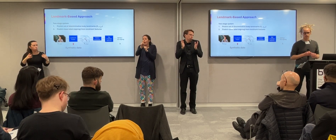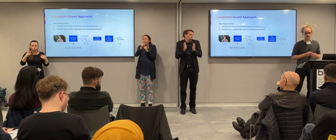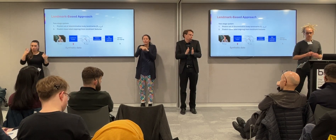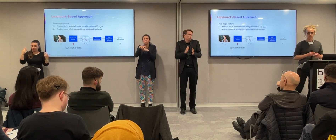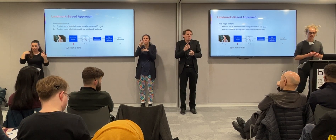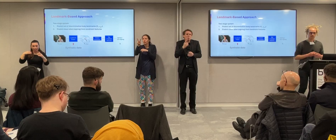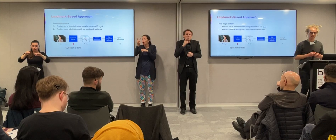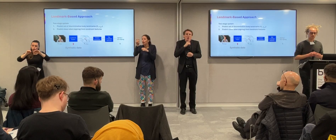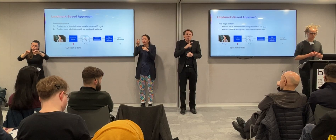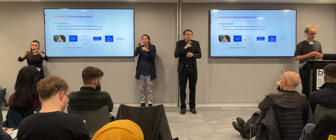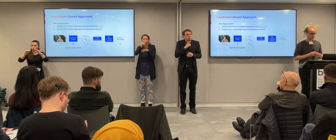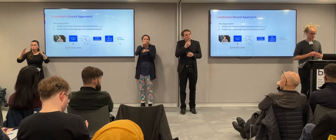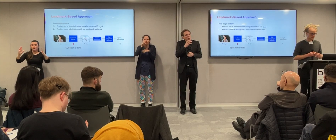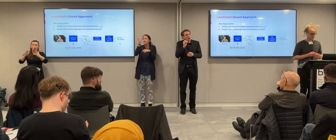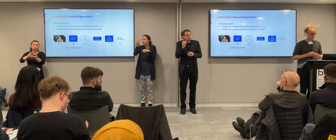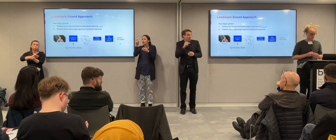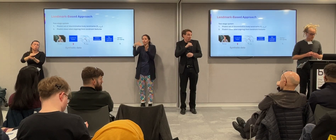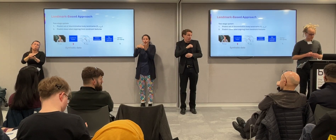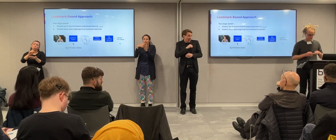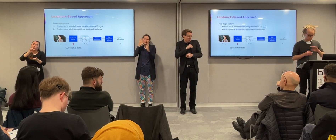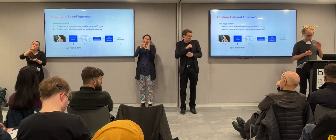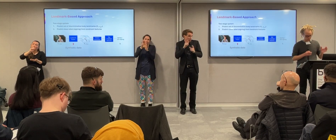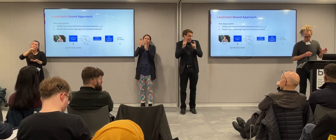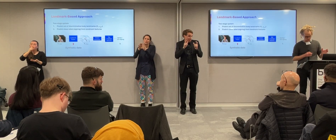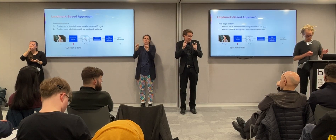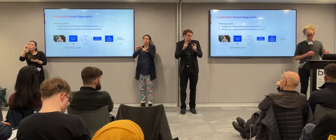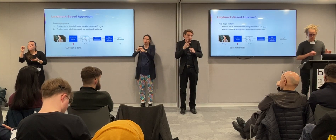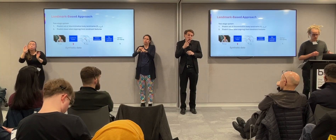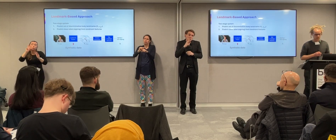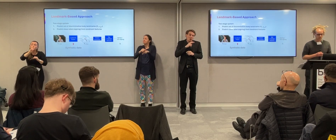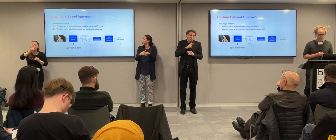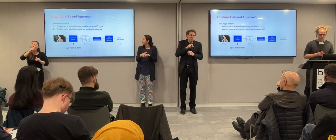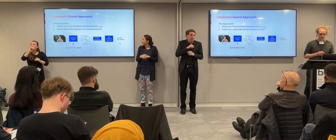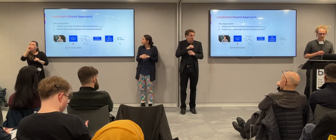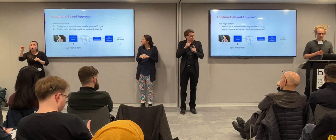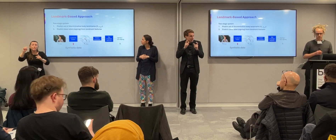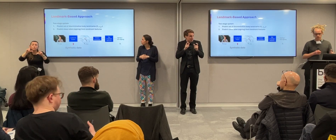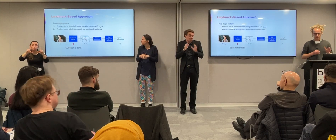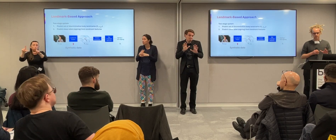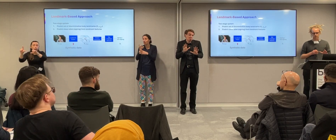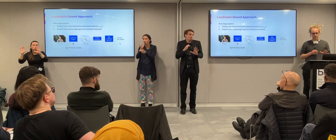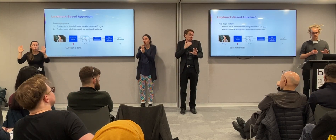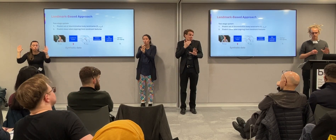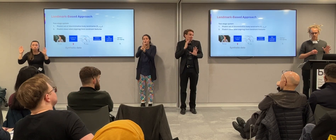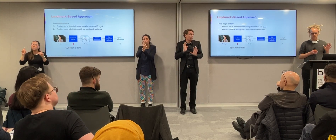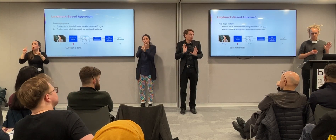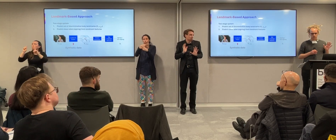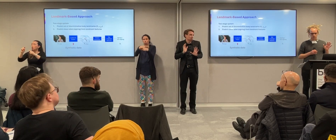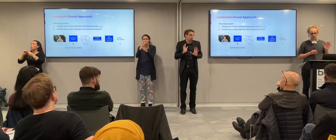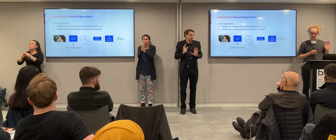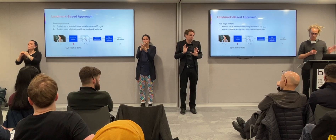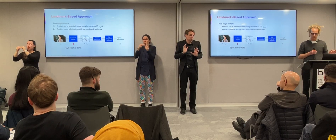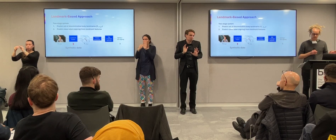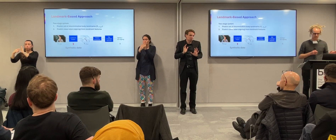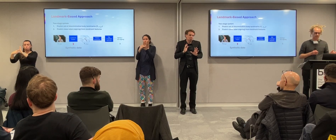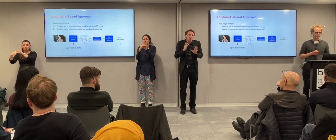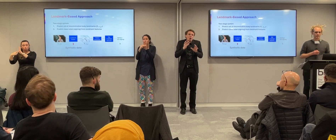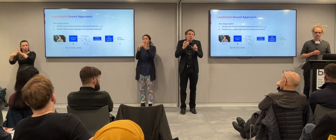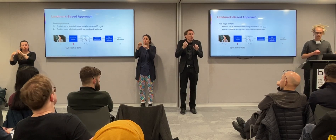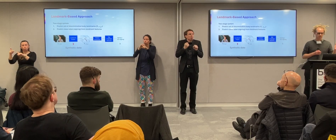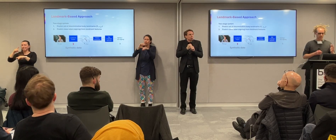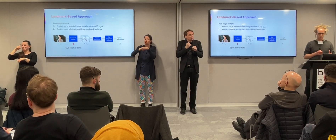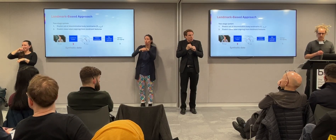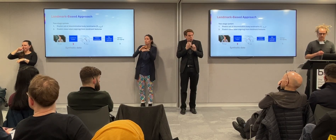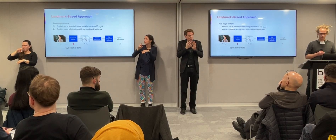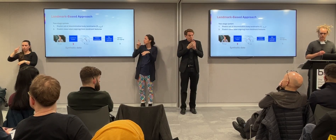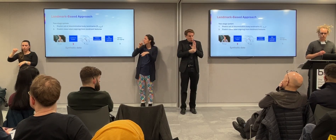and it then generalizes. The actual production model is trained on the synthetic data, and